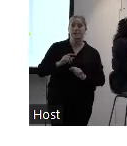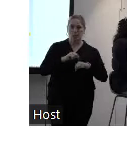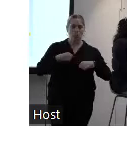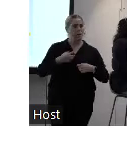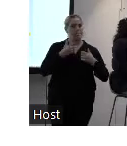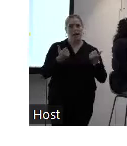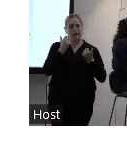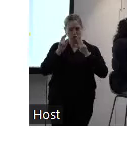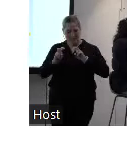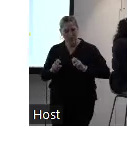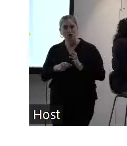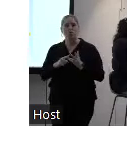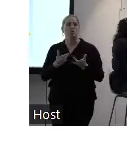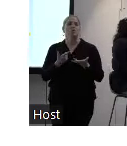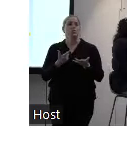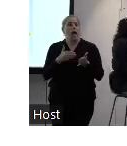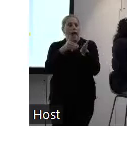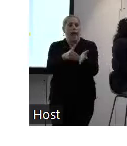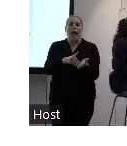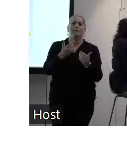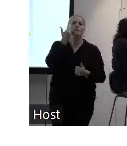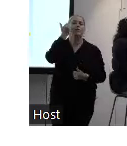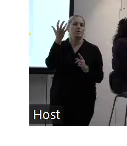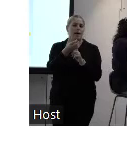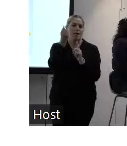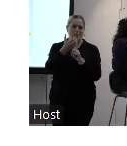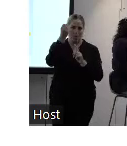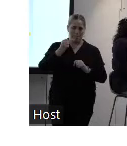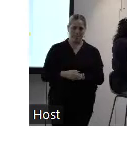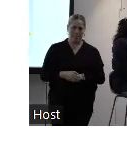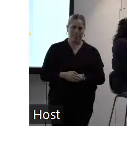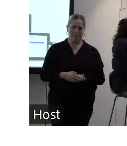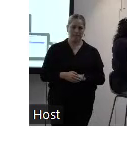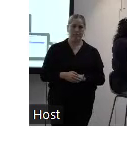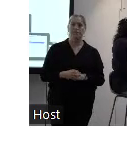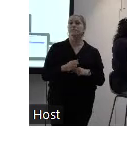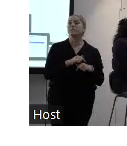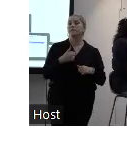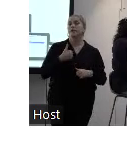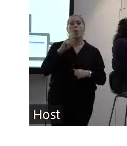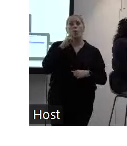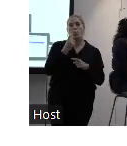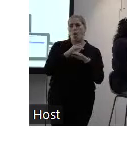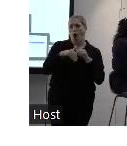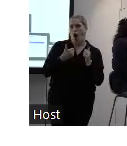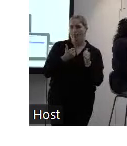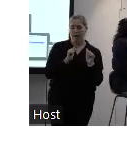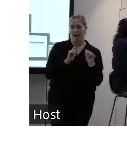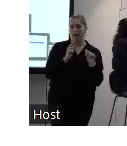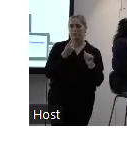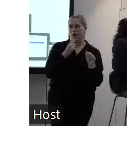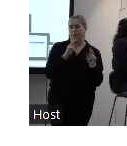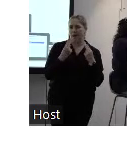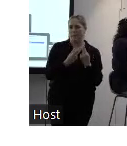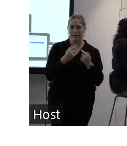widely. So first of all, I'll talk about what we did when we spoke about before families attend assessment. So the very first thing we